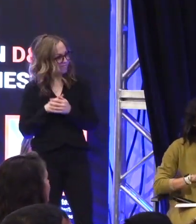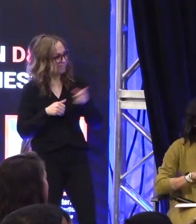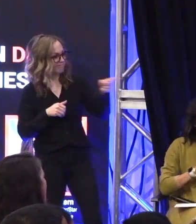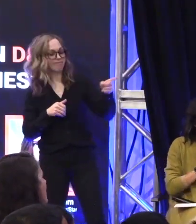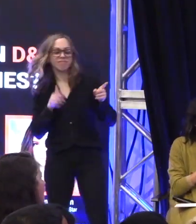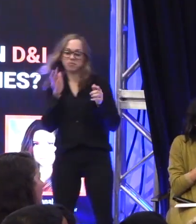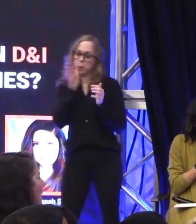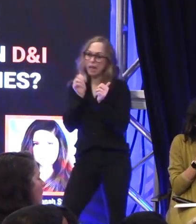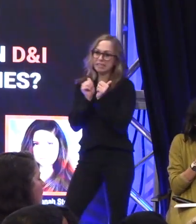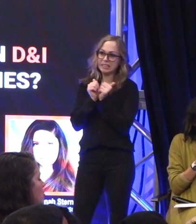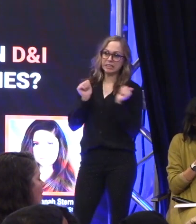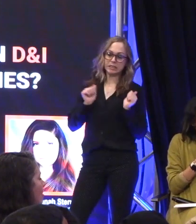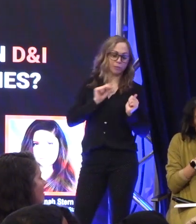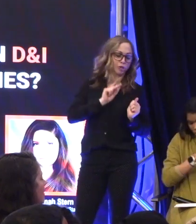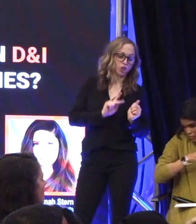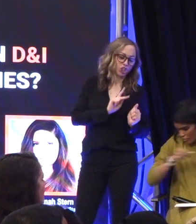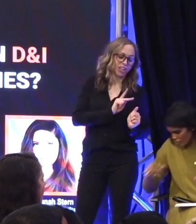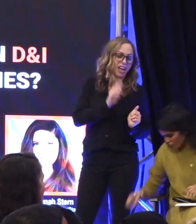here because